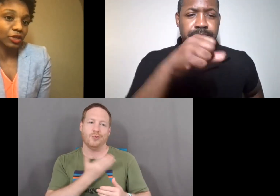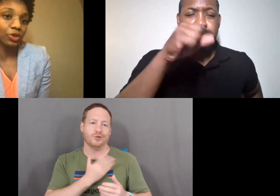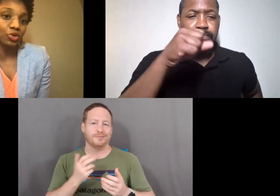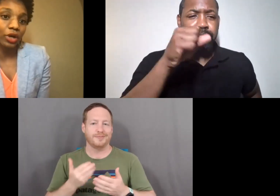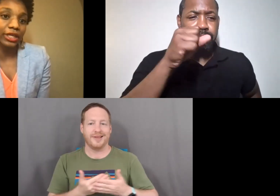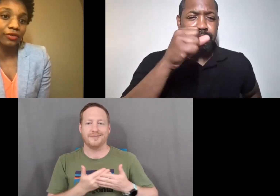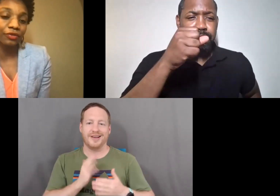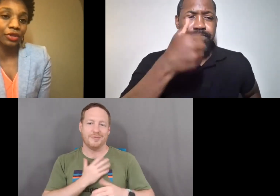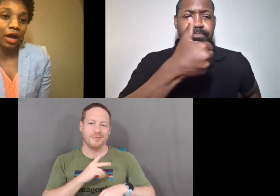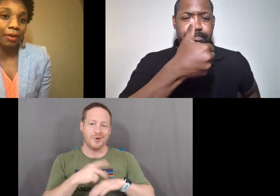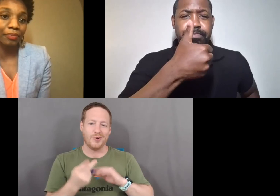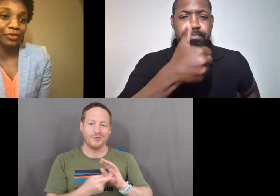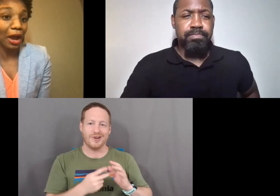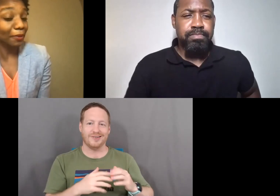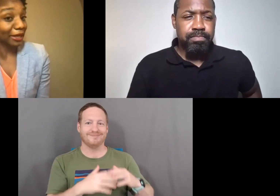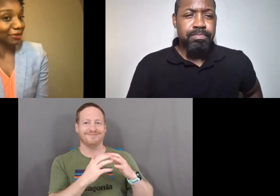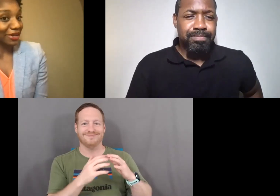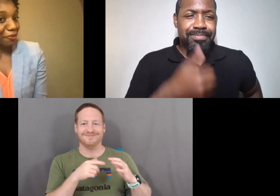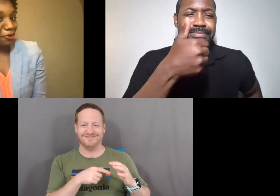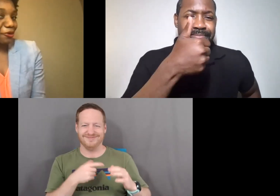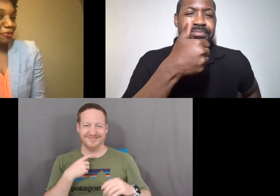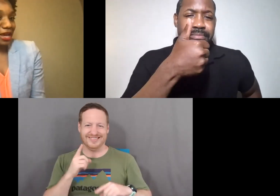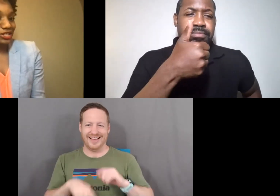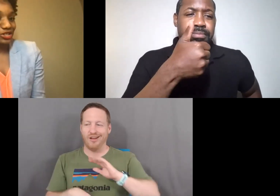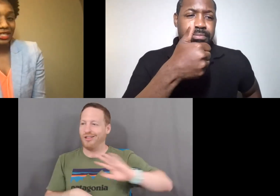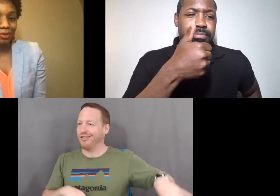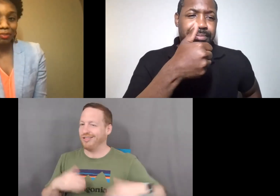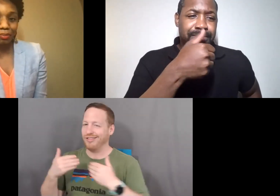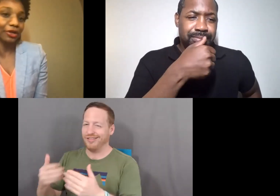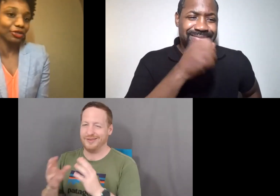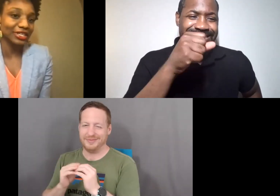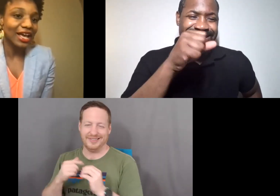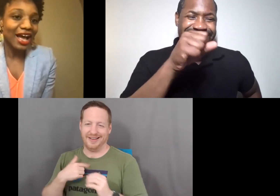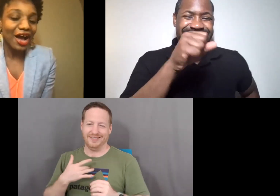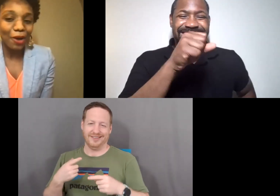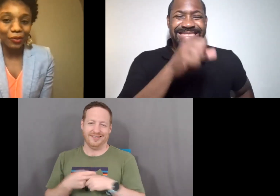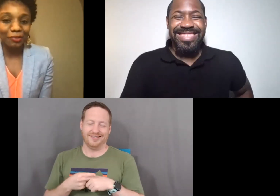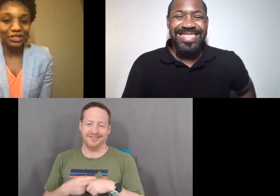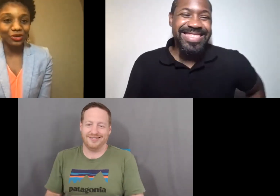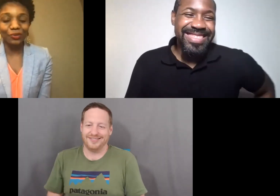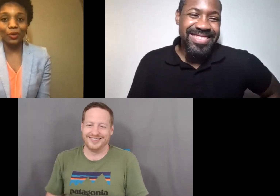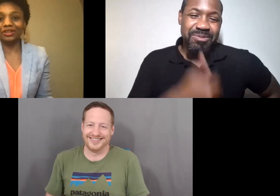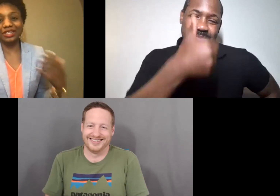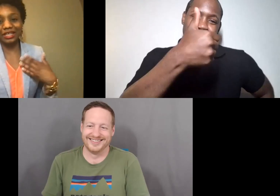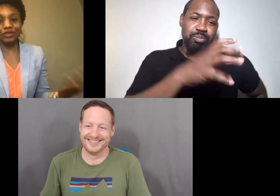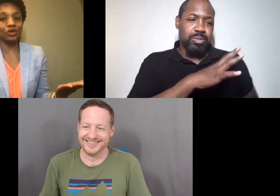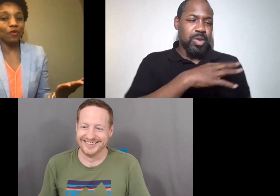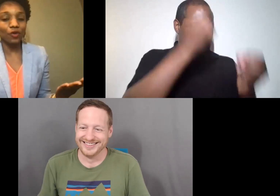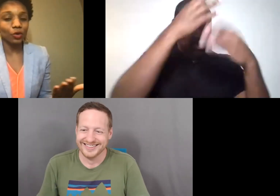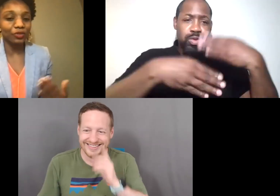do want to give our baby, our program that has just been birthed. We want to make sure, we don't want to just go forward with the meeting